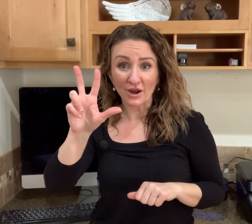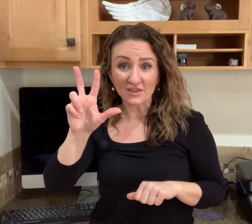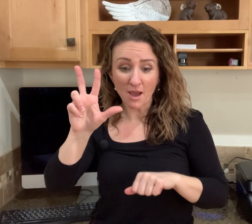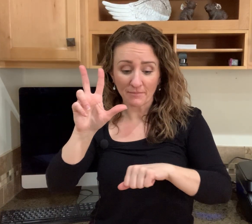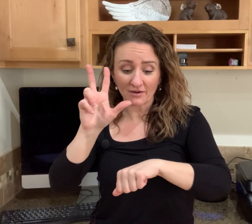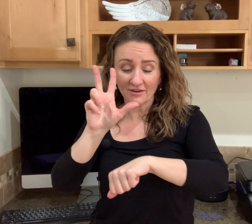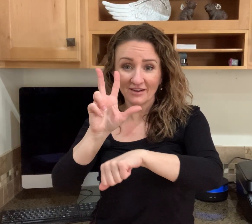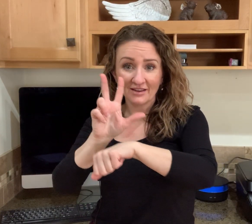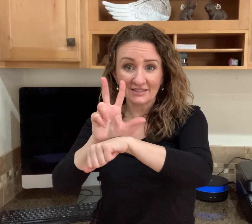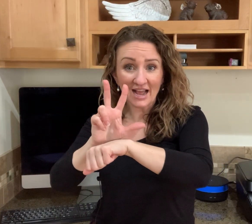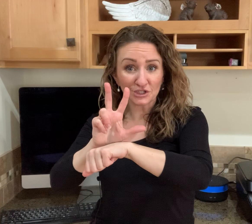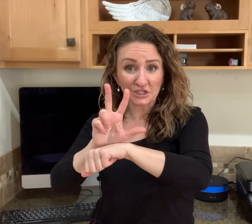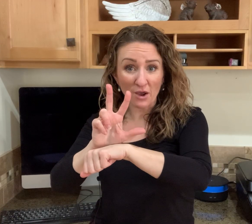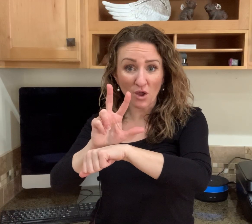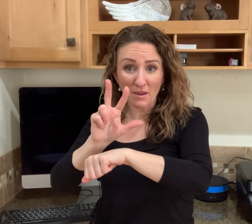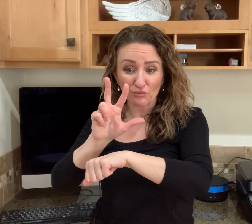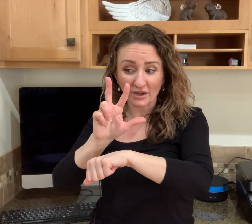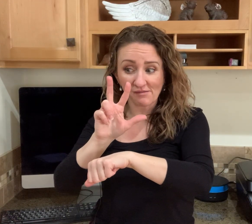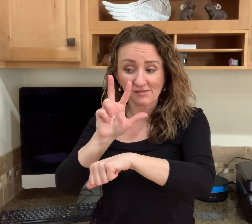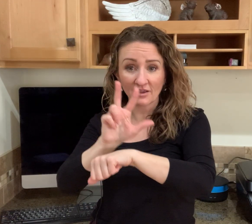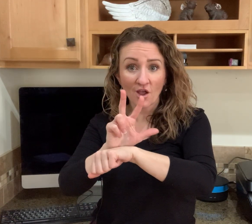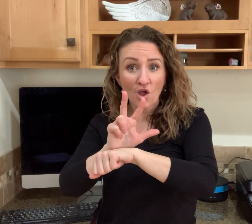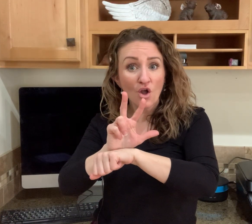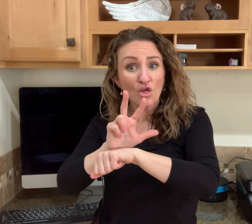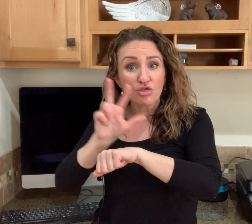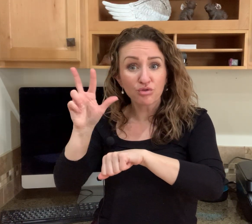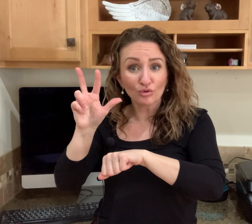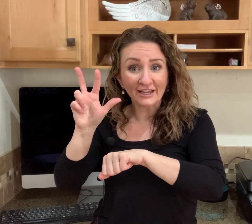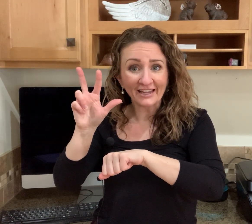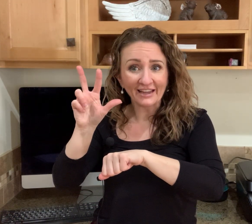the number, touch down on my wrist, 3:30,